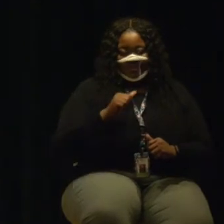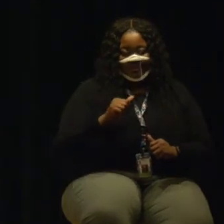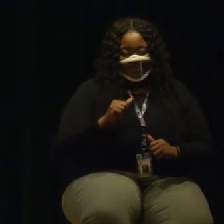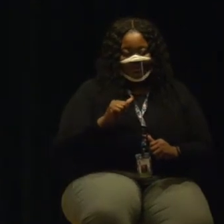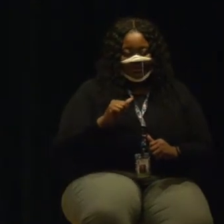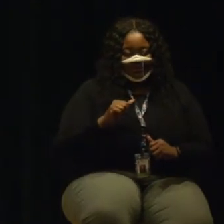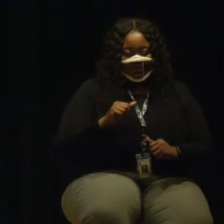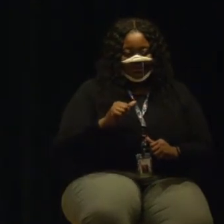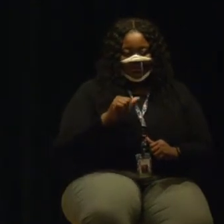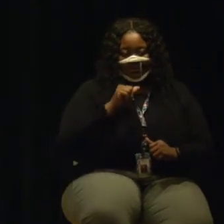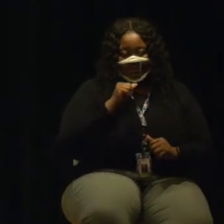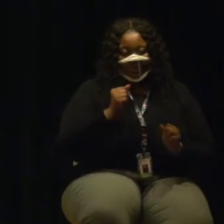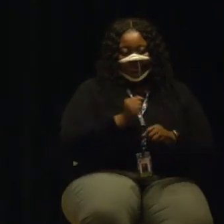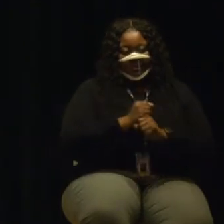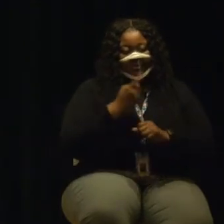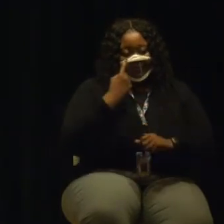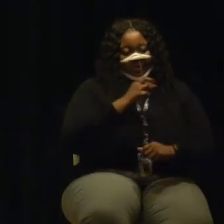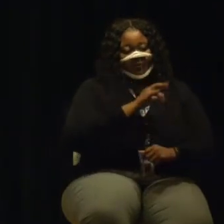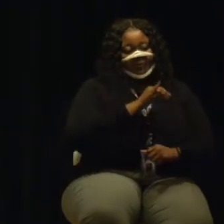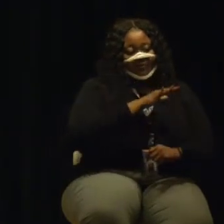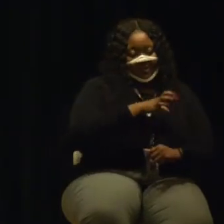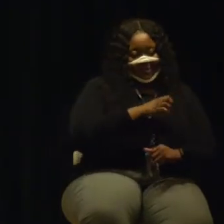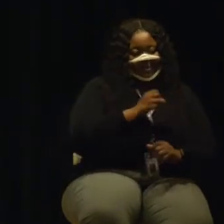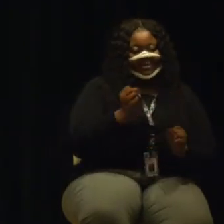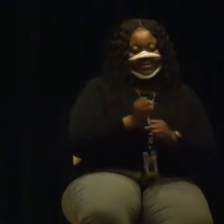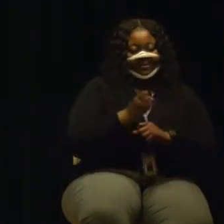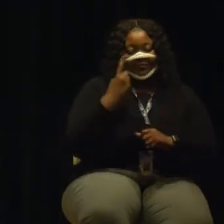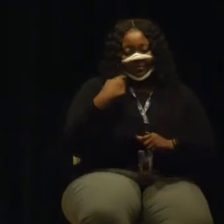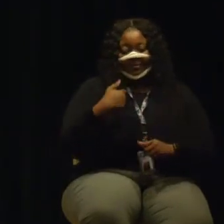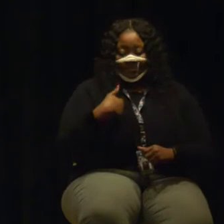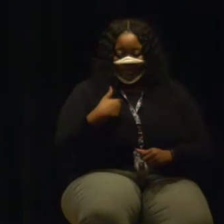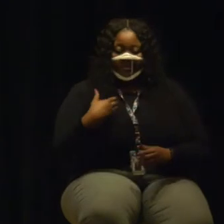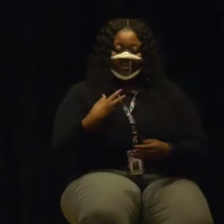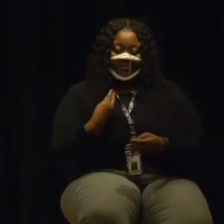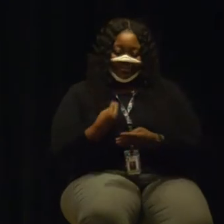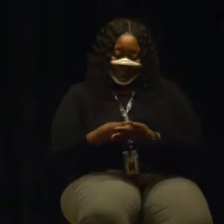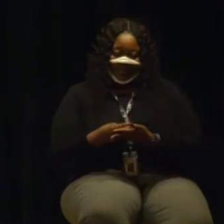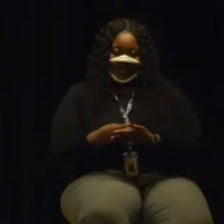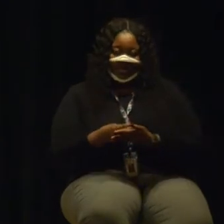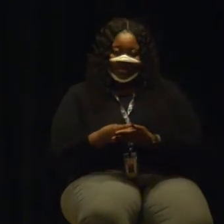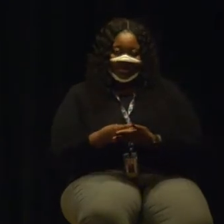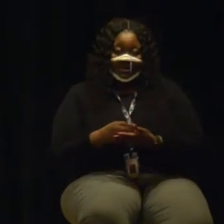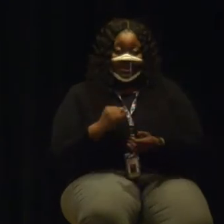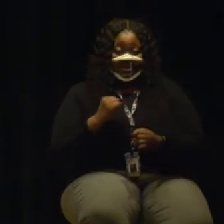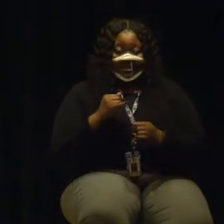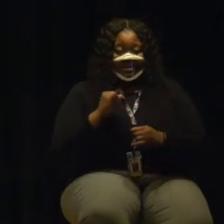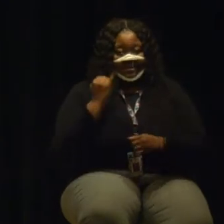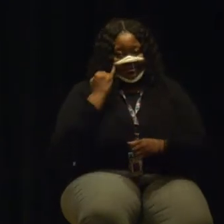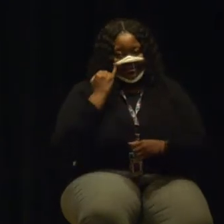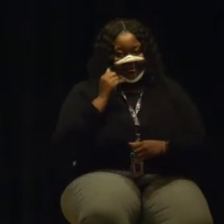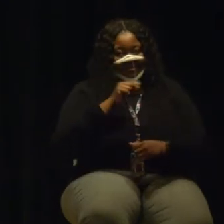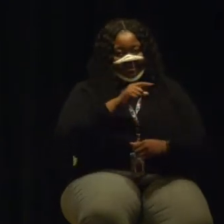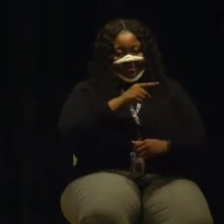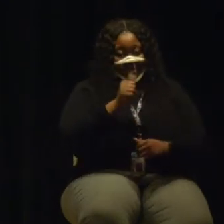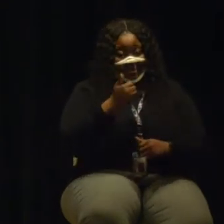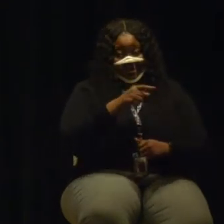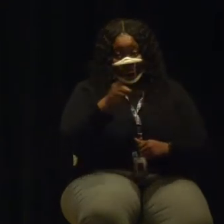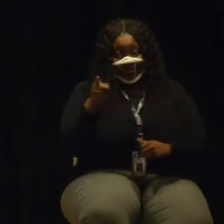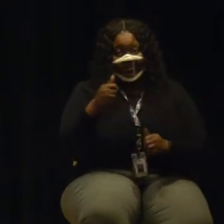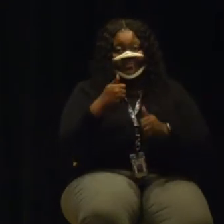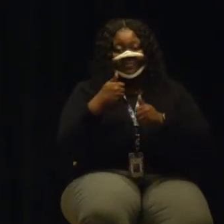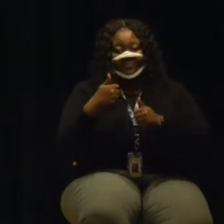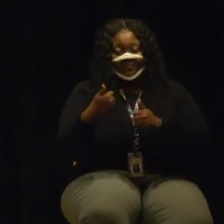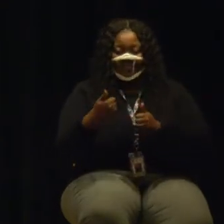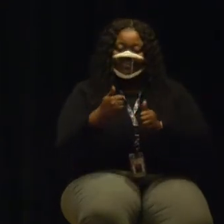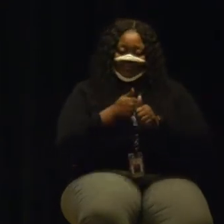this thing. I'm making my money. And if other people get brought up with that, that's great. So yeah, profit is always at the